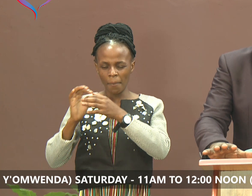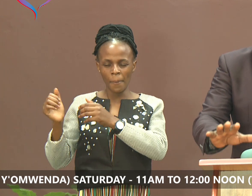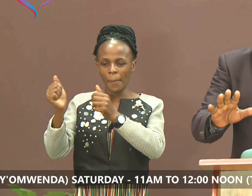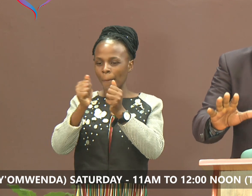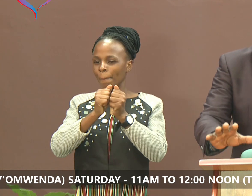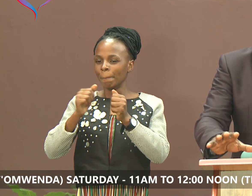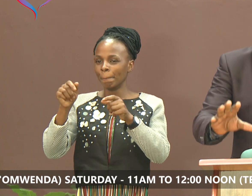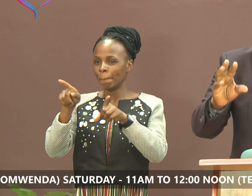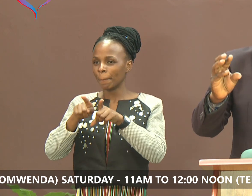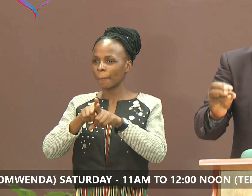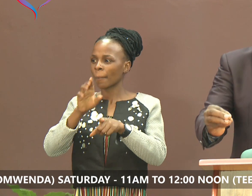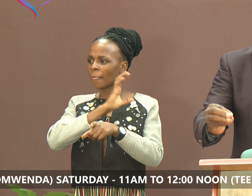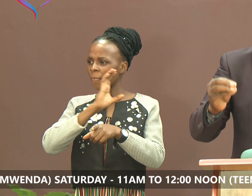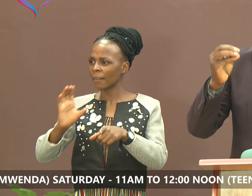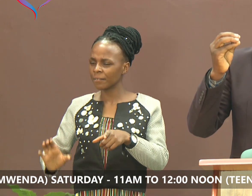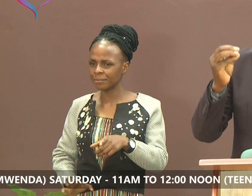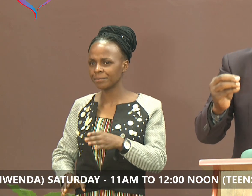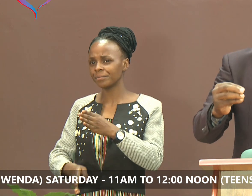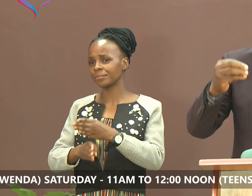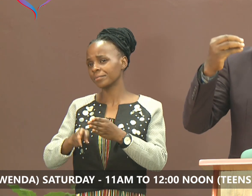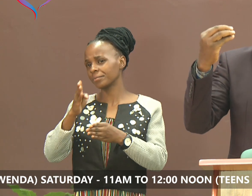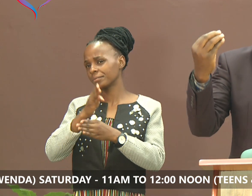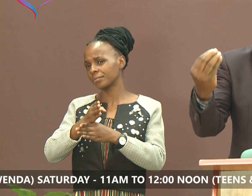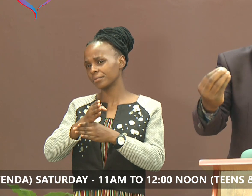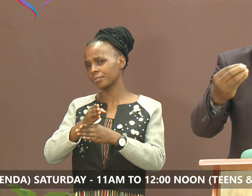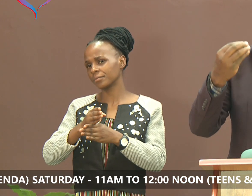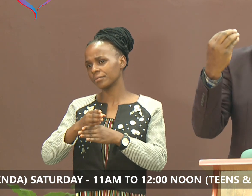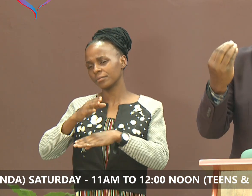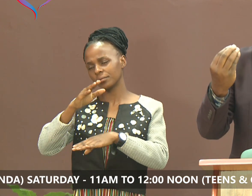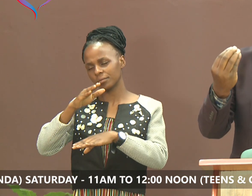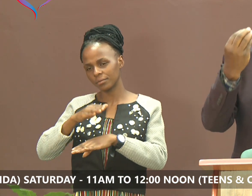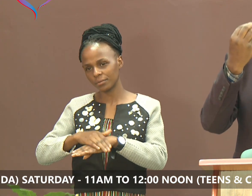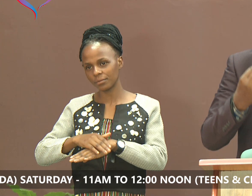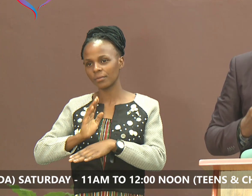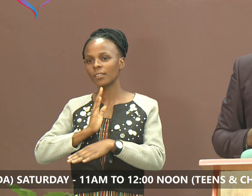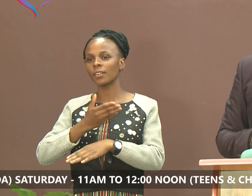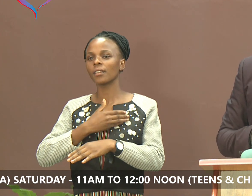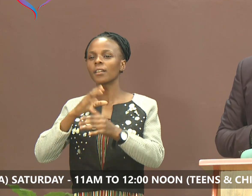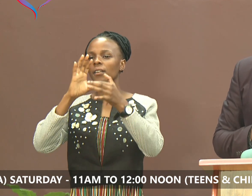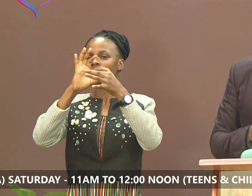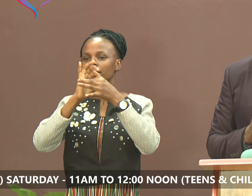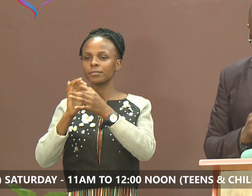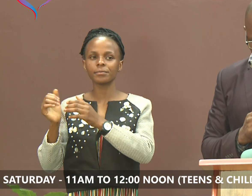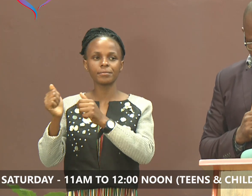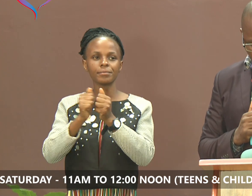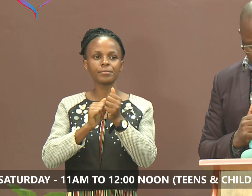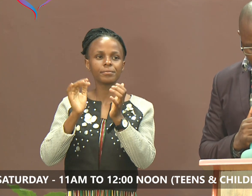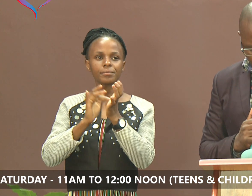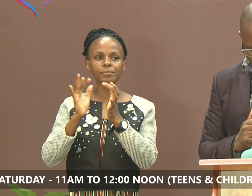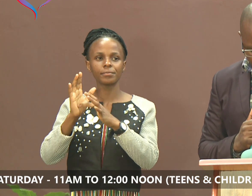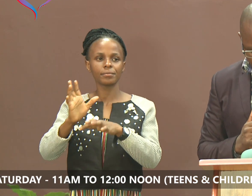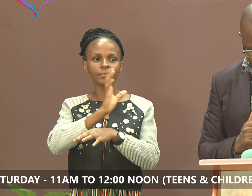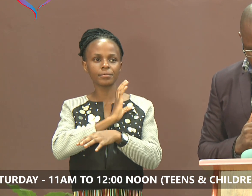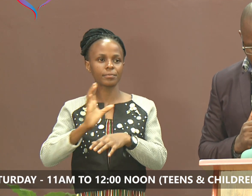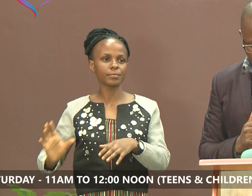is built on the pillar, or is built by our intimacy. First, our intimacy with Christ. Obumu